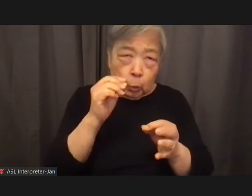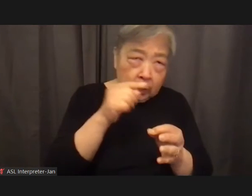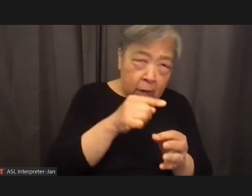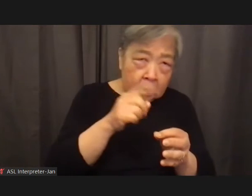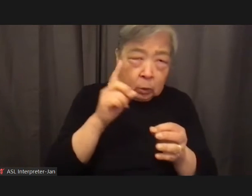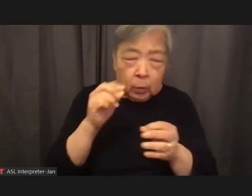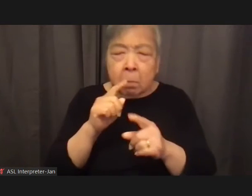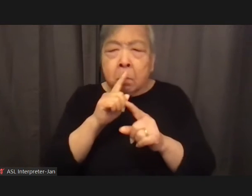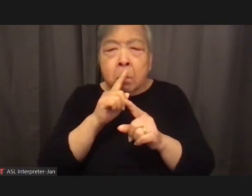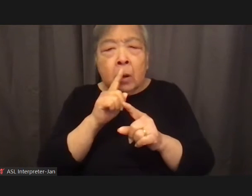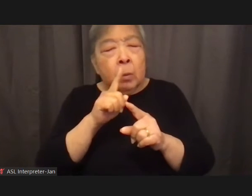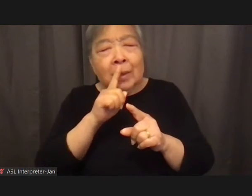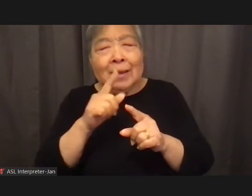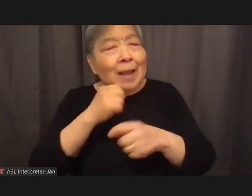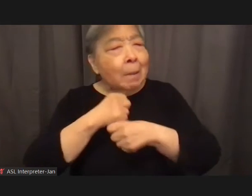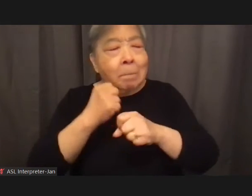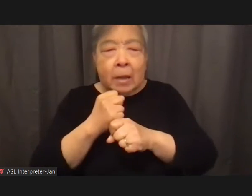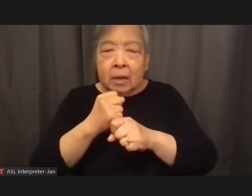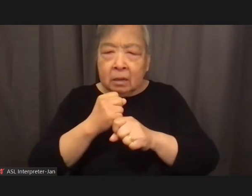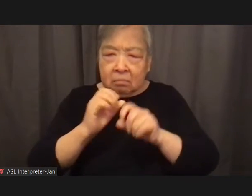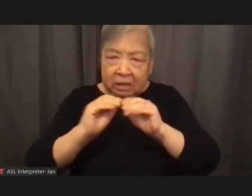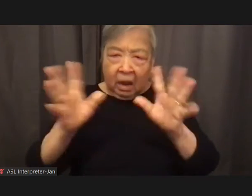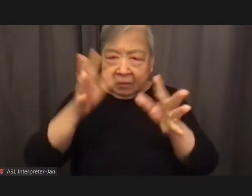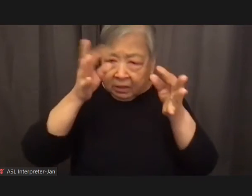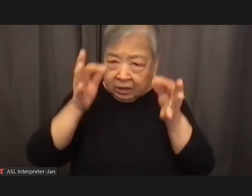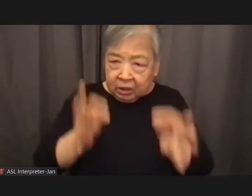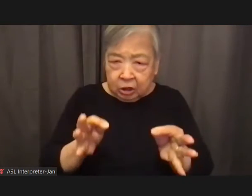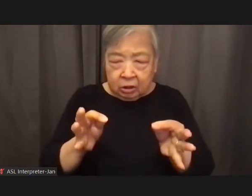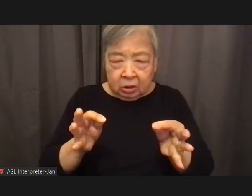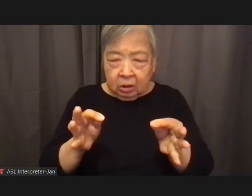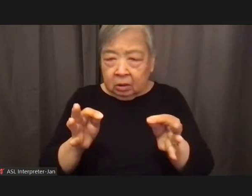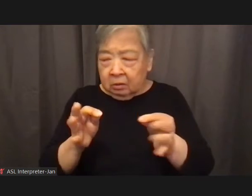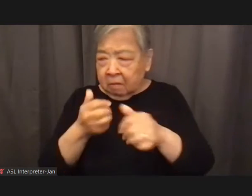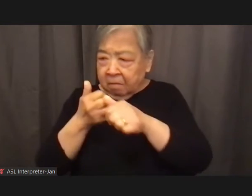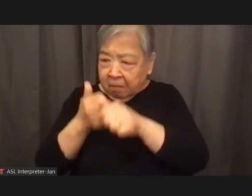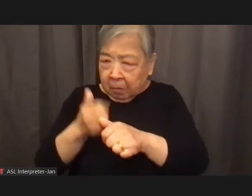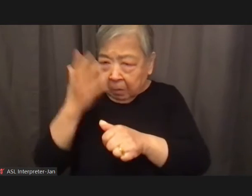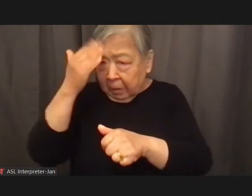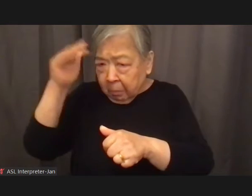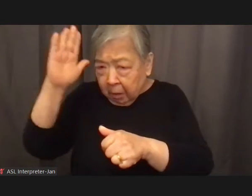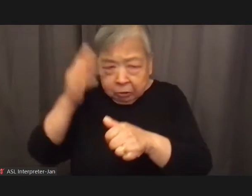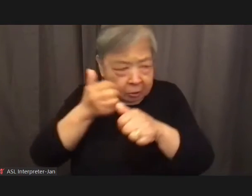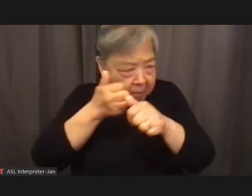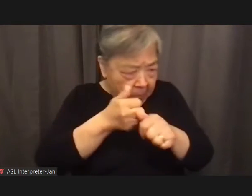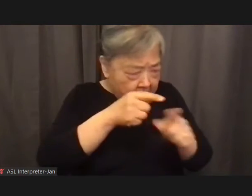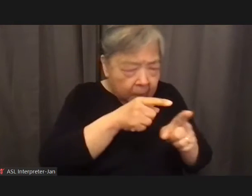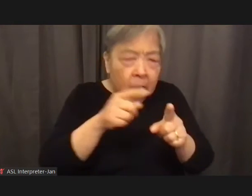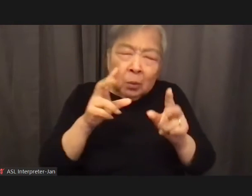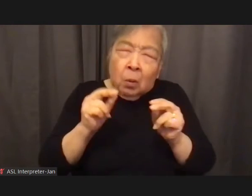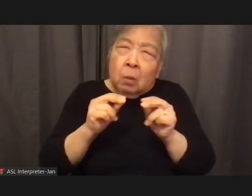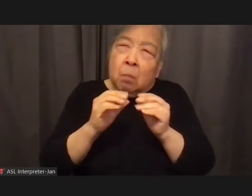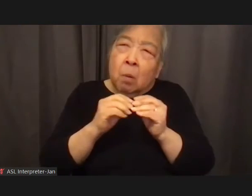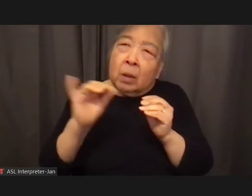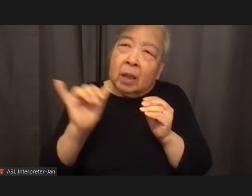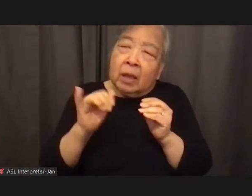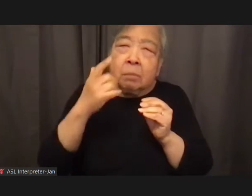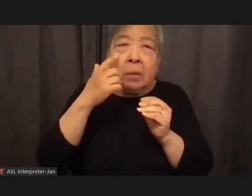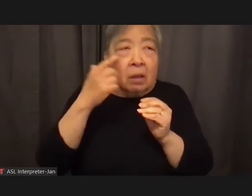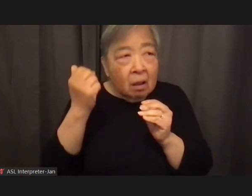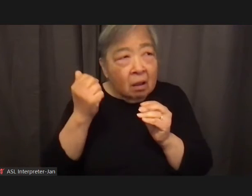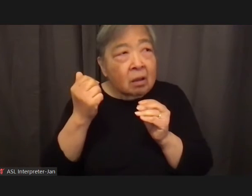a decision about whether we're doing film or anthropology. It was, again, because of this